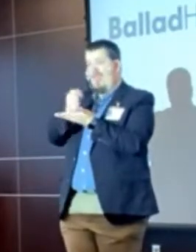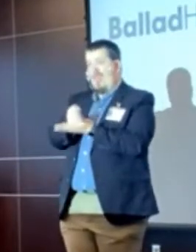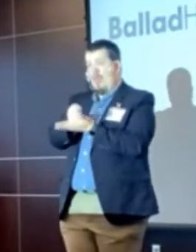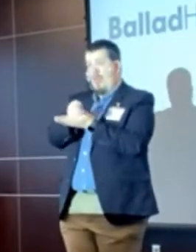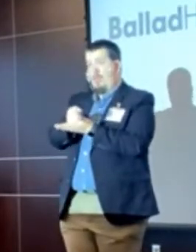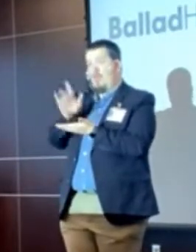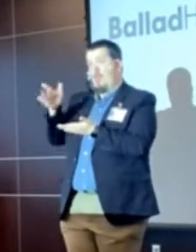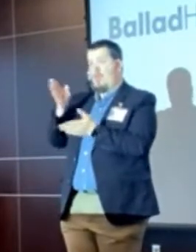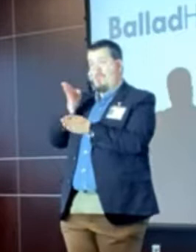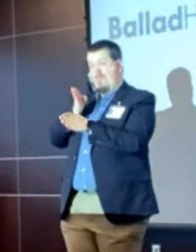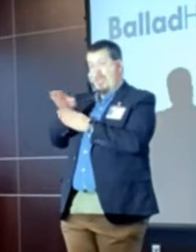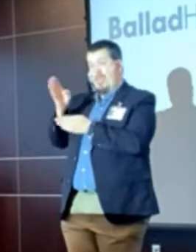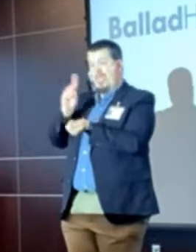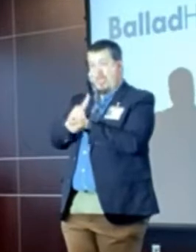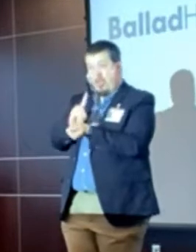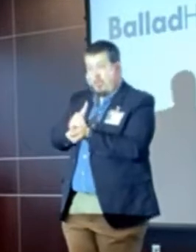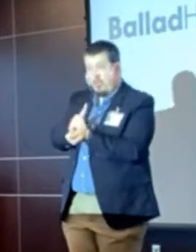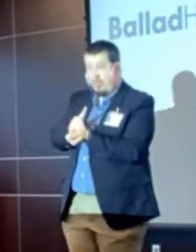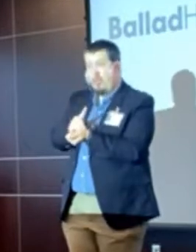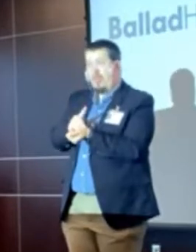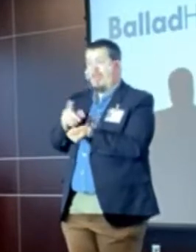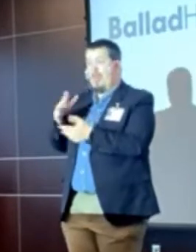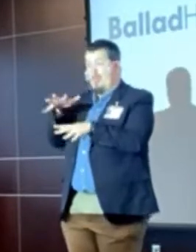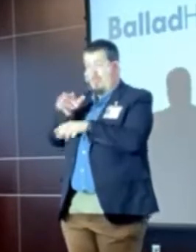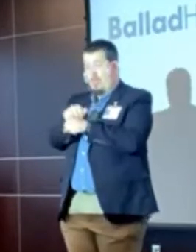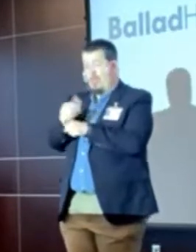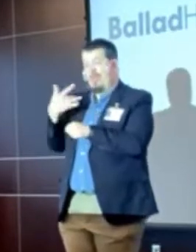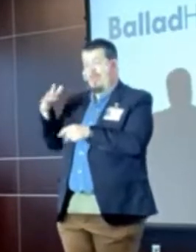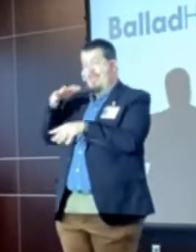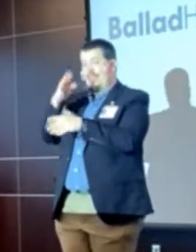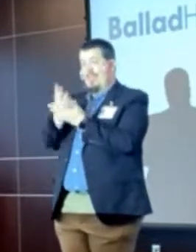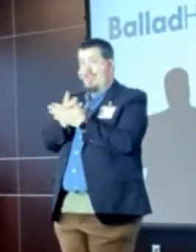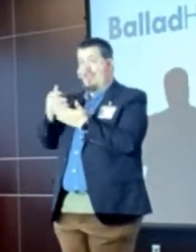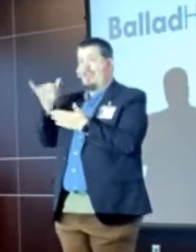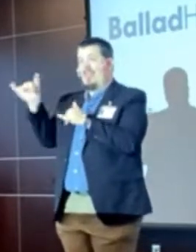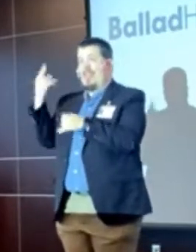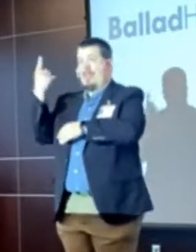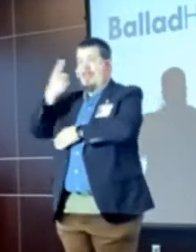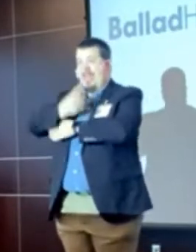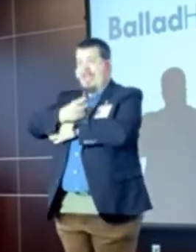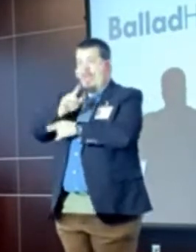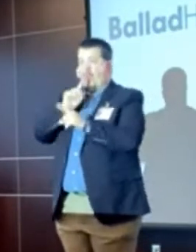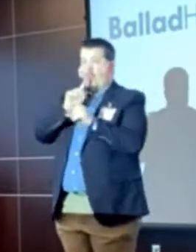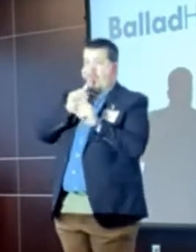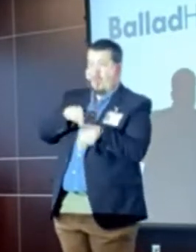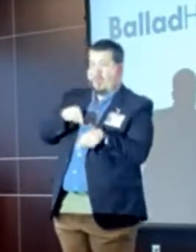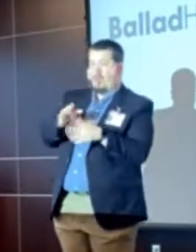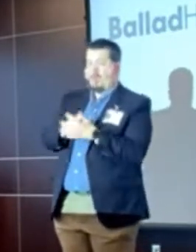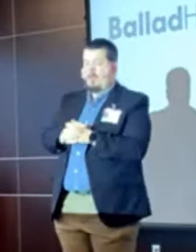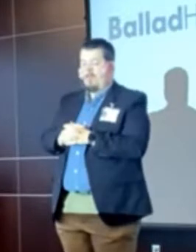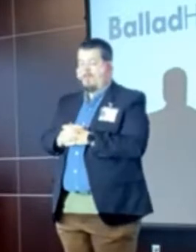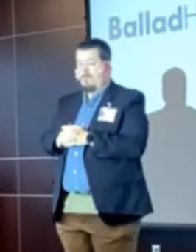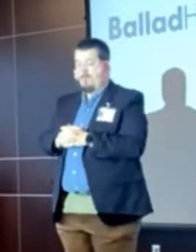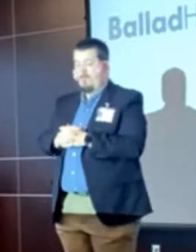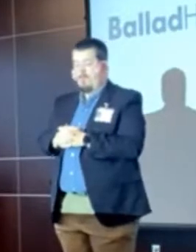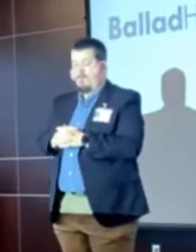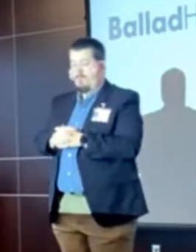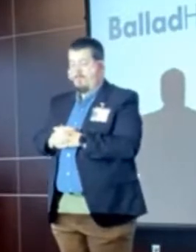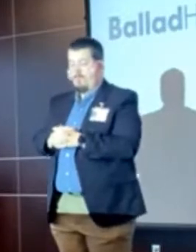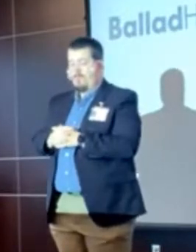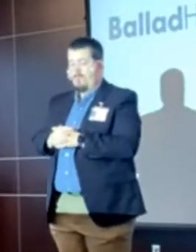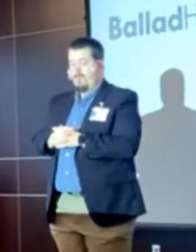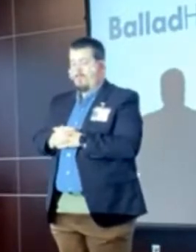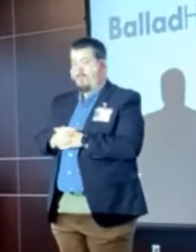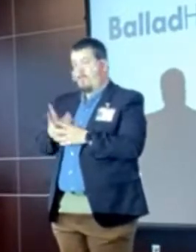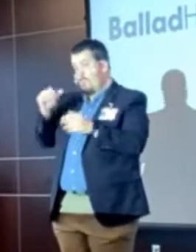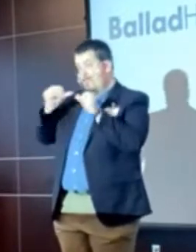by your primary care doctor typically. Appointments are usually scheduled within the same day of the order going in. So